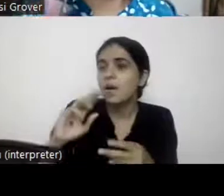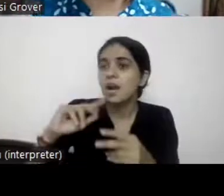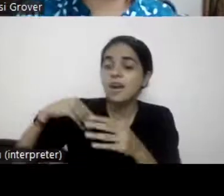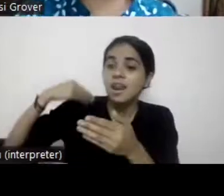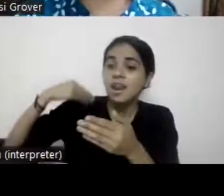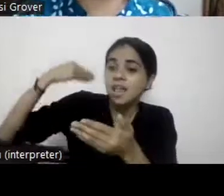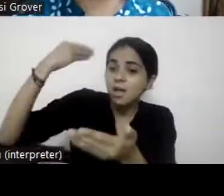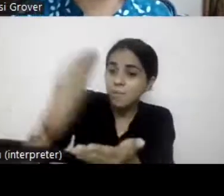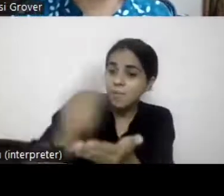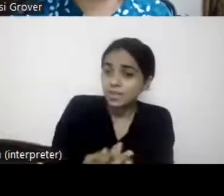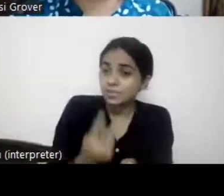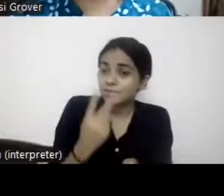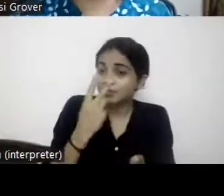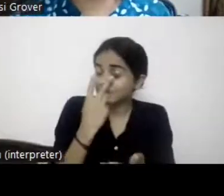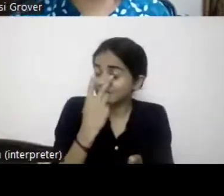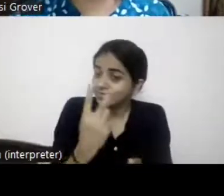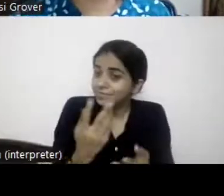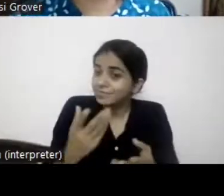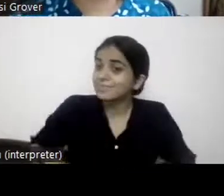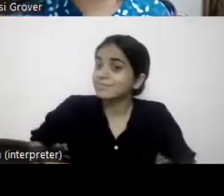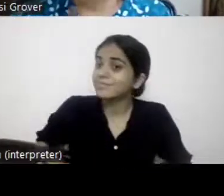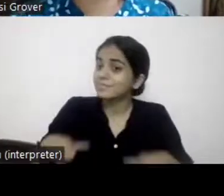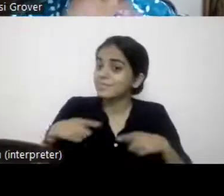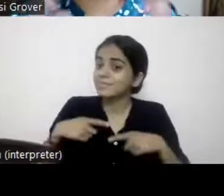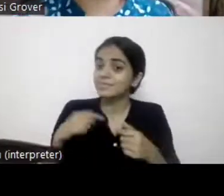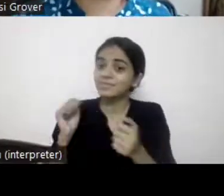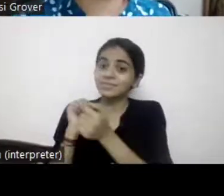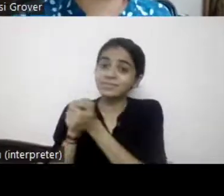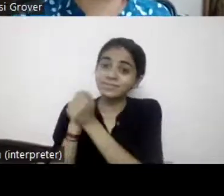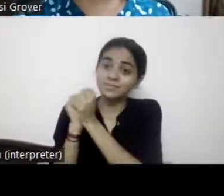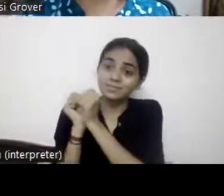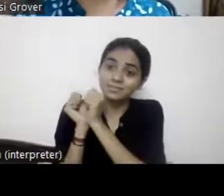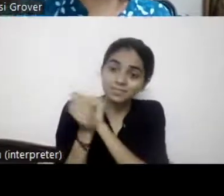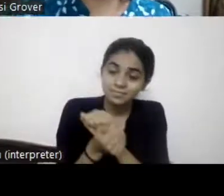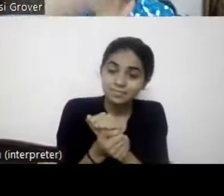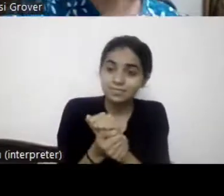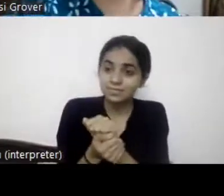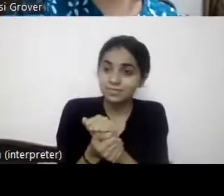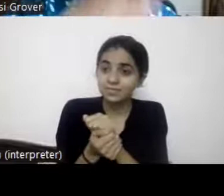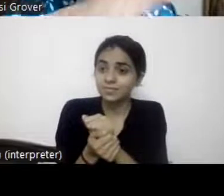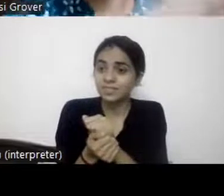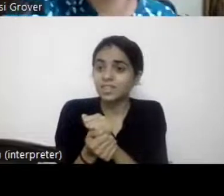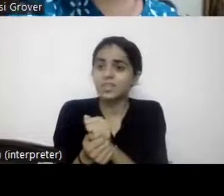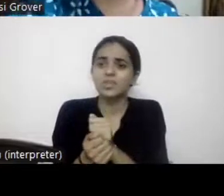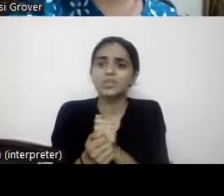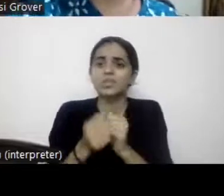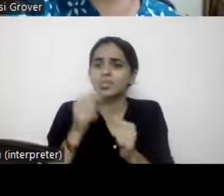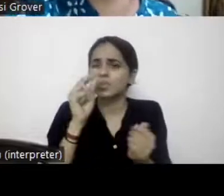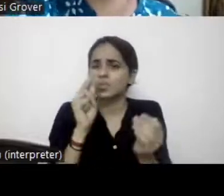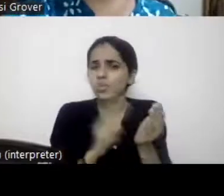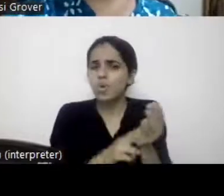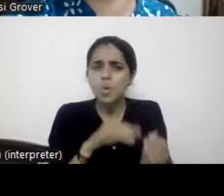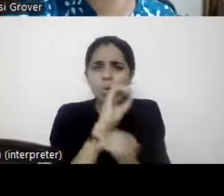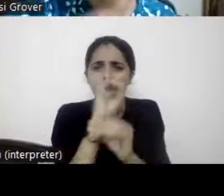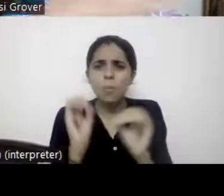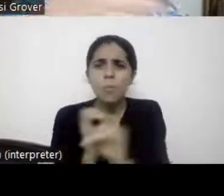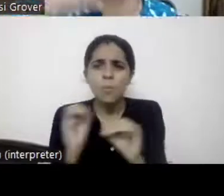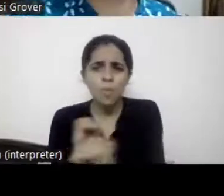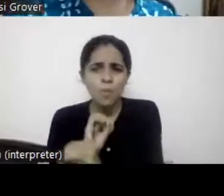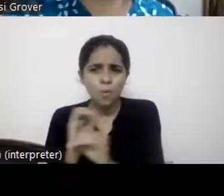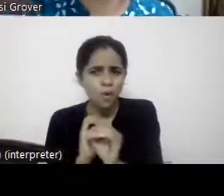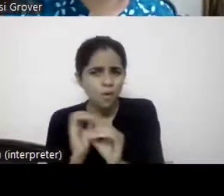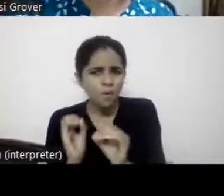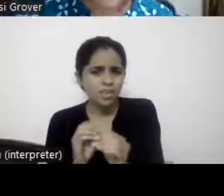life after that? So she feels as if she is lost. So none of the films that we discussed before talked about what